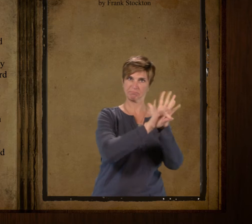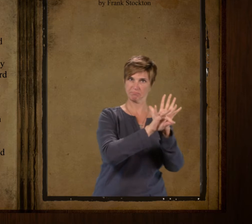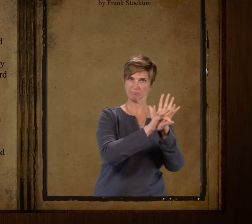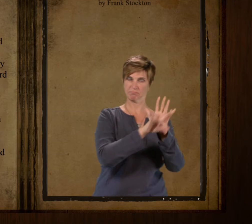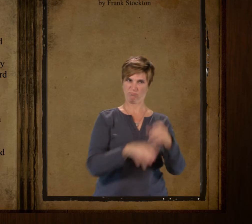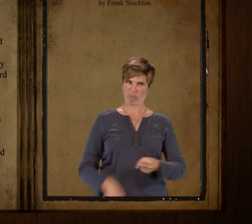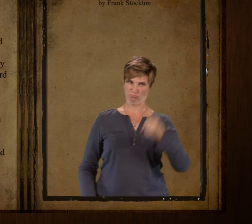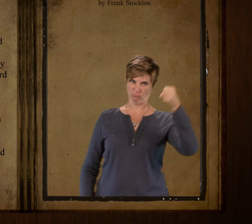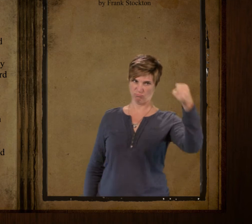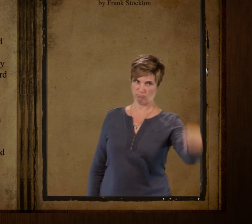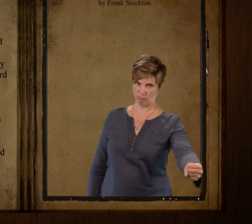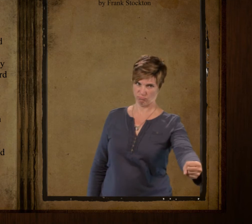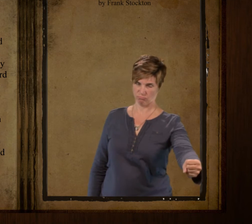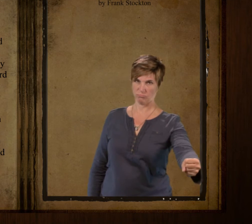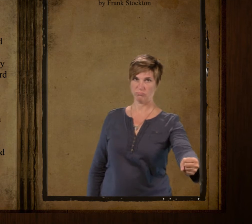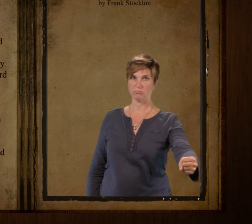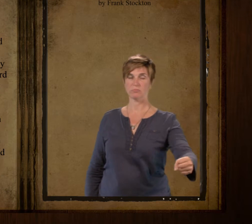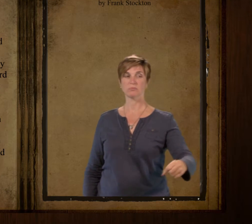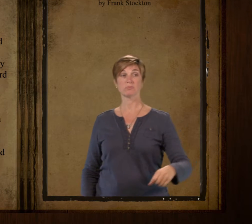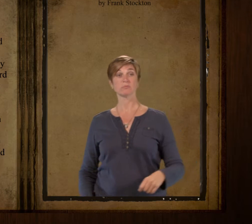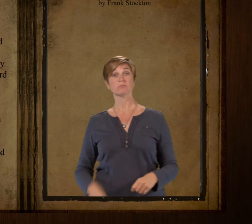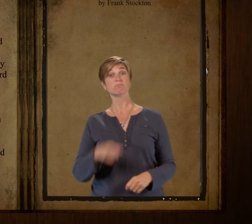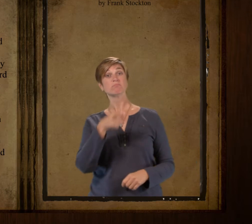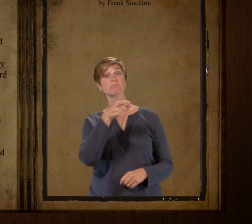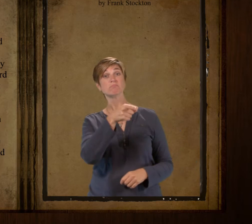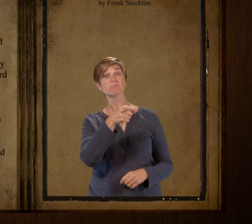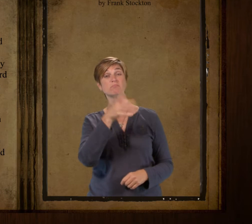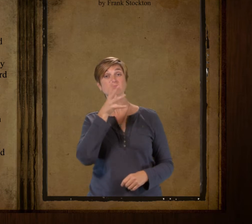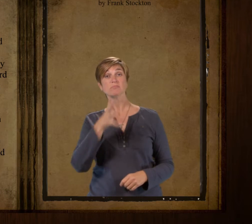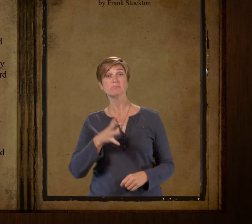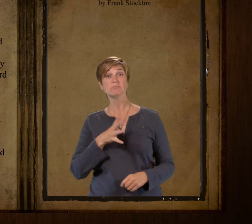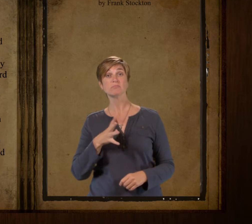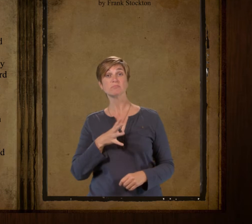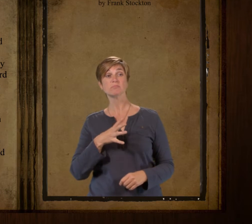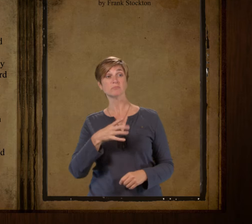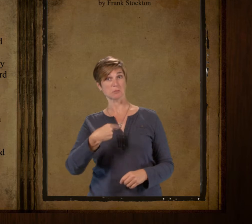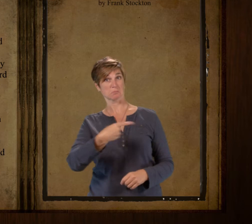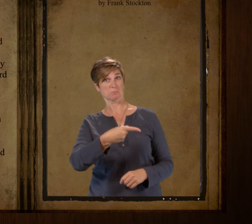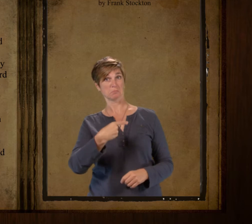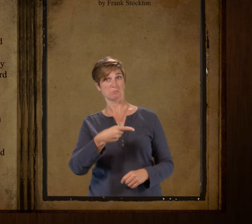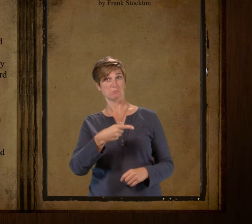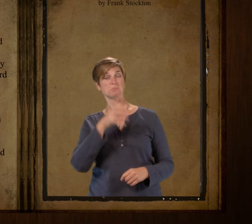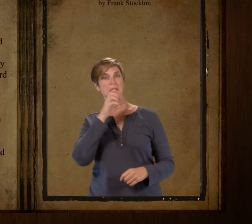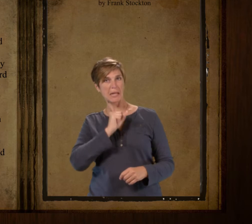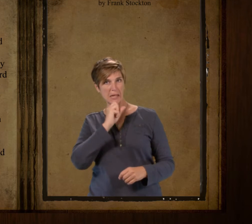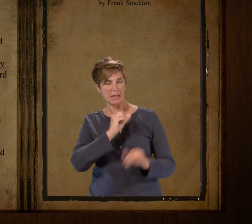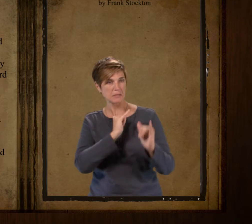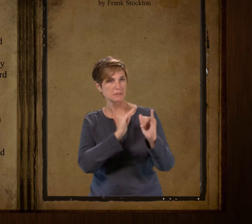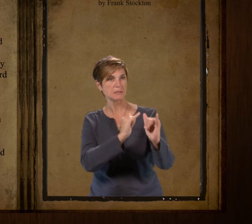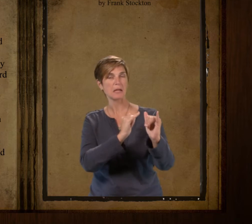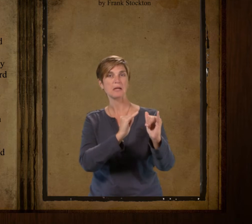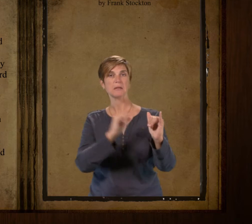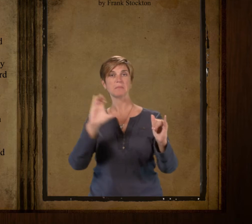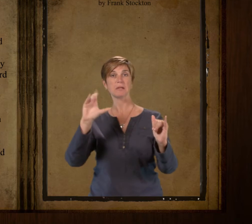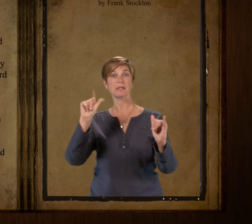his years and station that his majesty could select among his fair subjects.